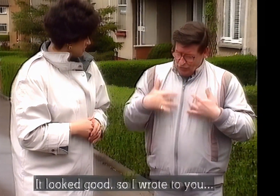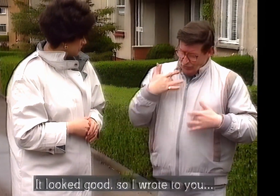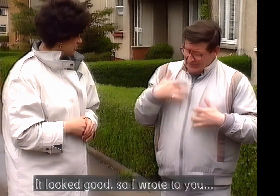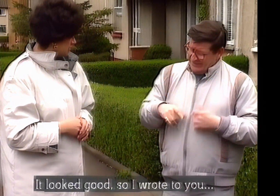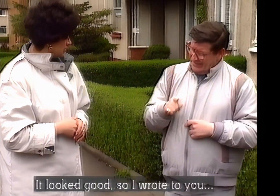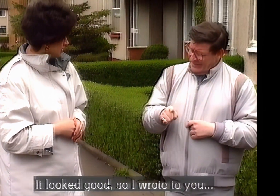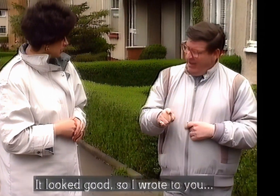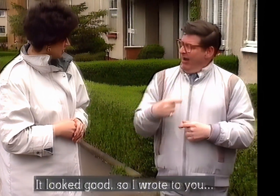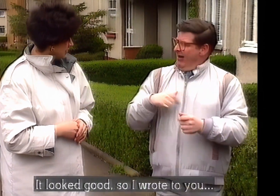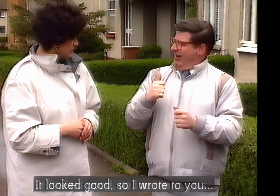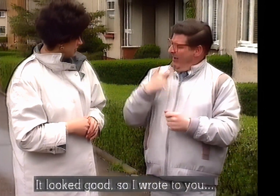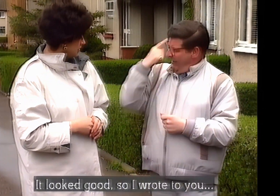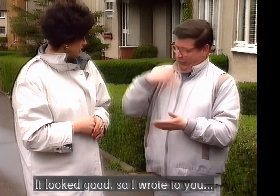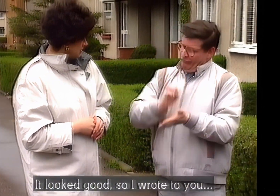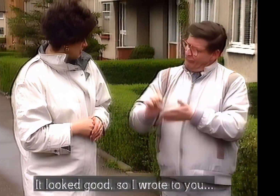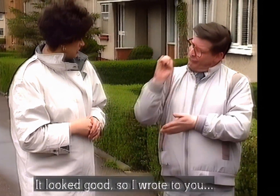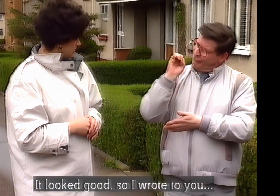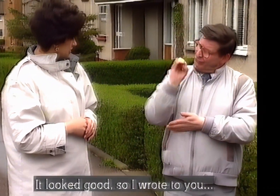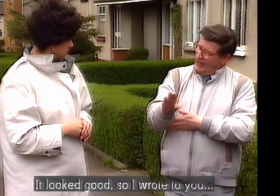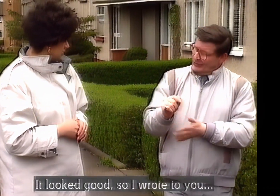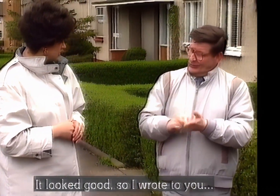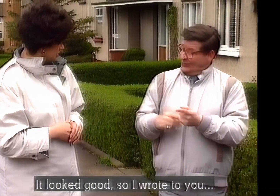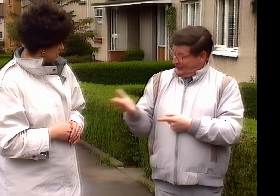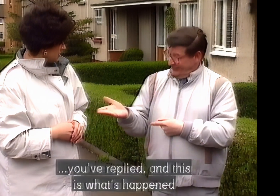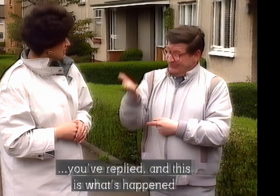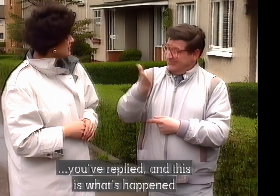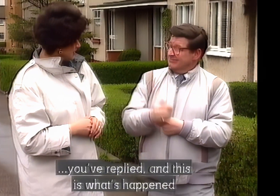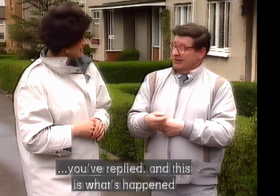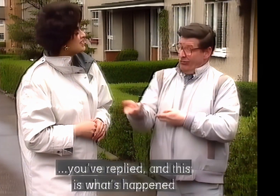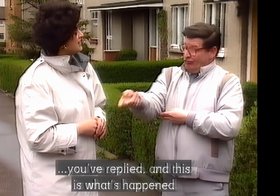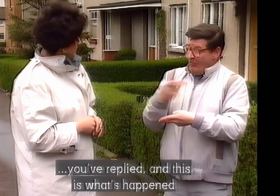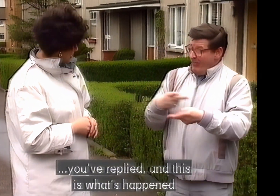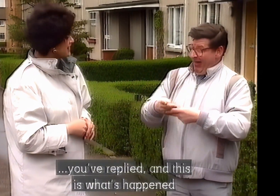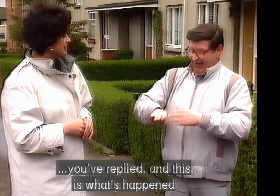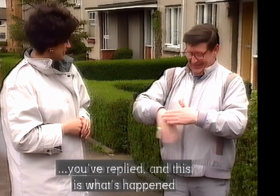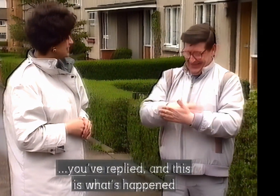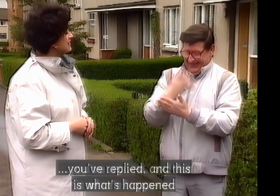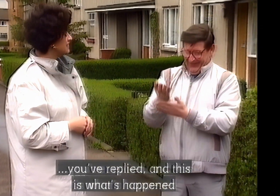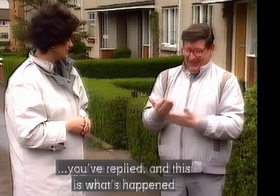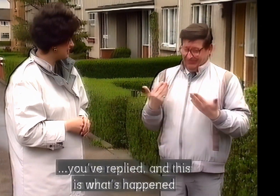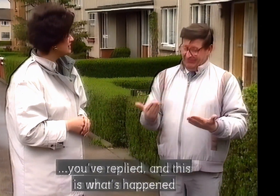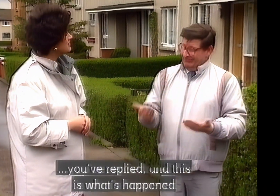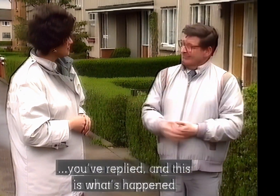good, so I wrote to you. You've replied, and this is what's happened.